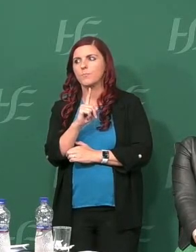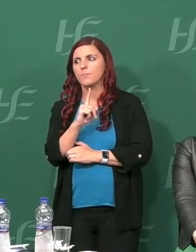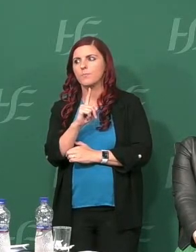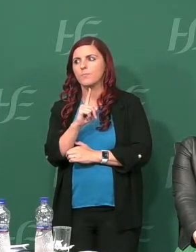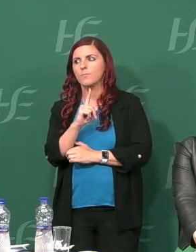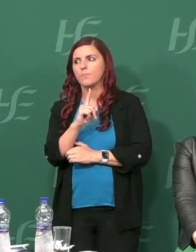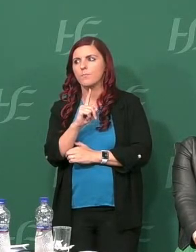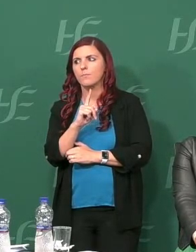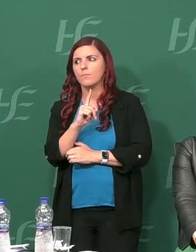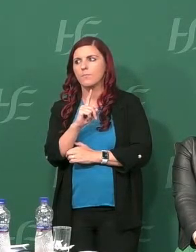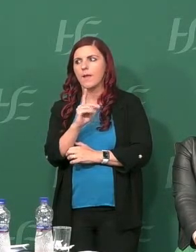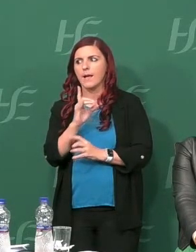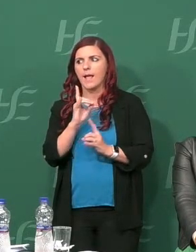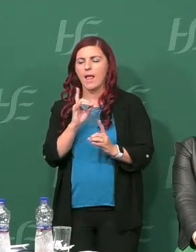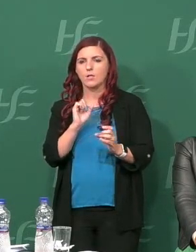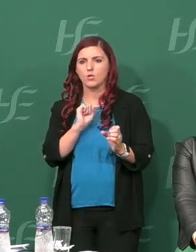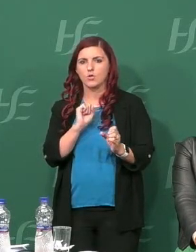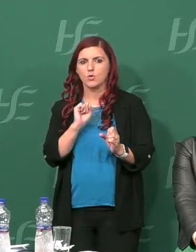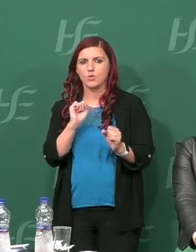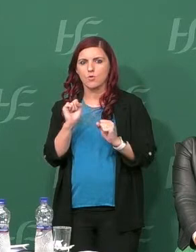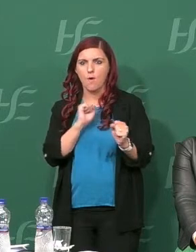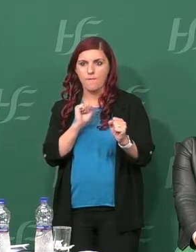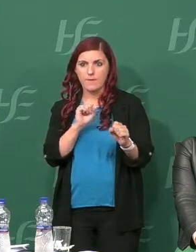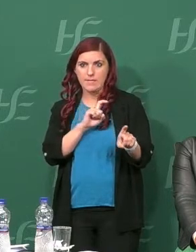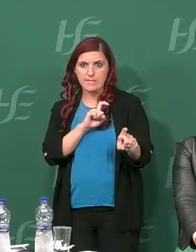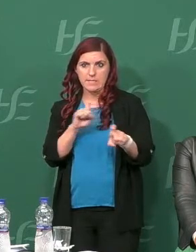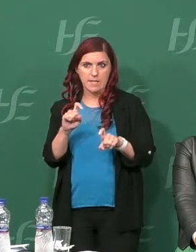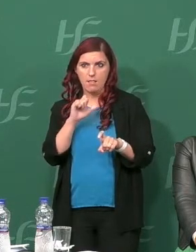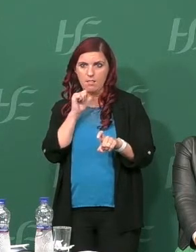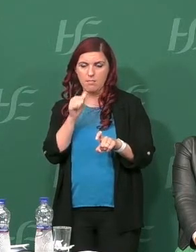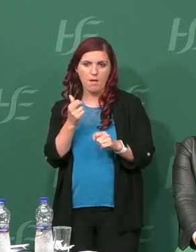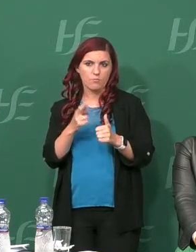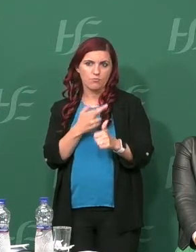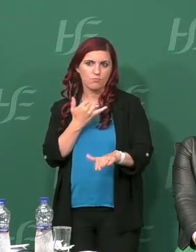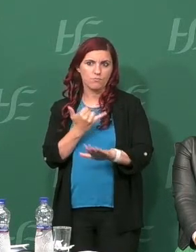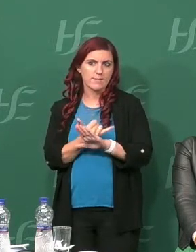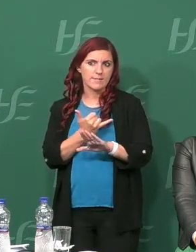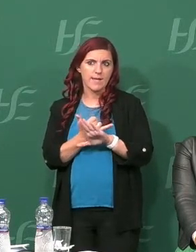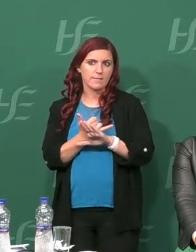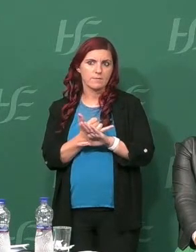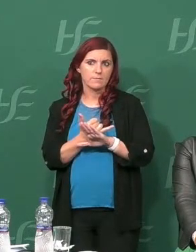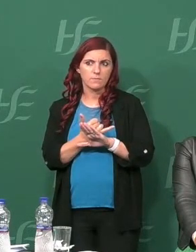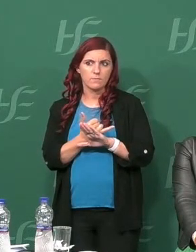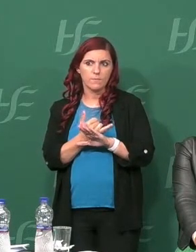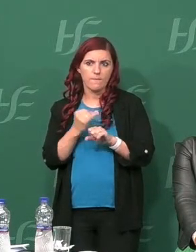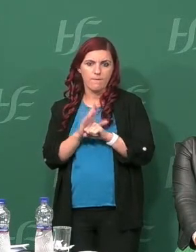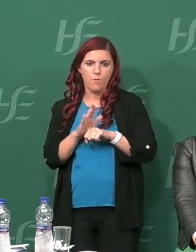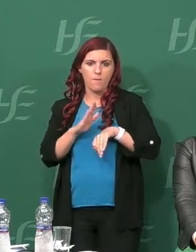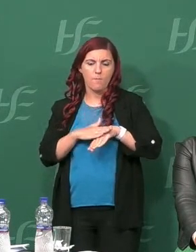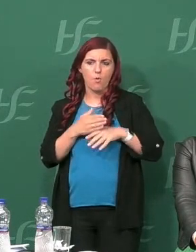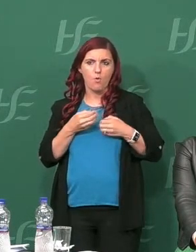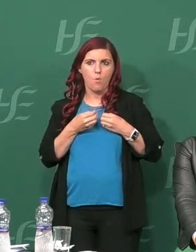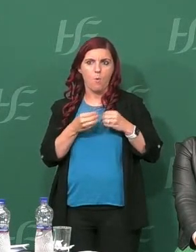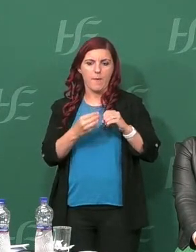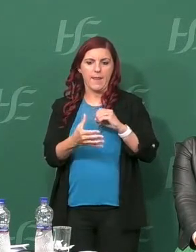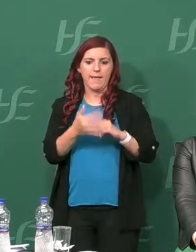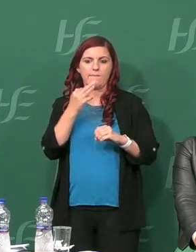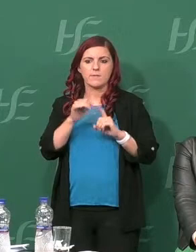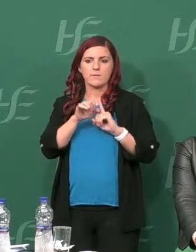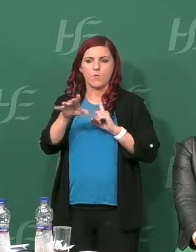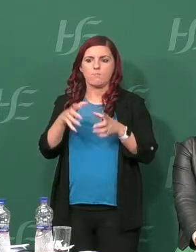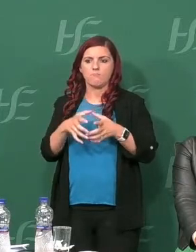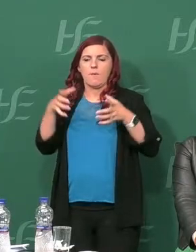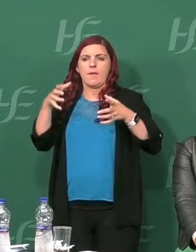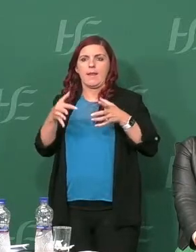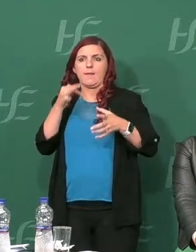service obviously is. So is the health service still really not at a point where we're able to kind of cope with this surge in infections? And if we're not at